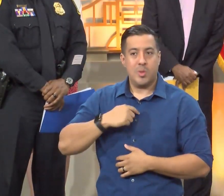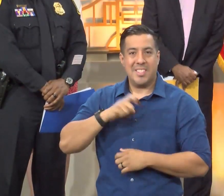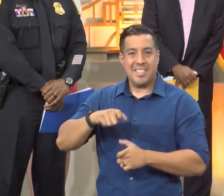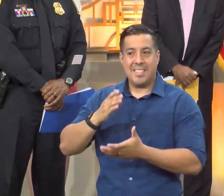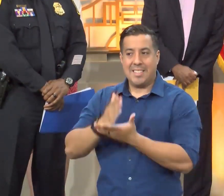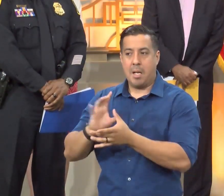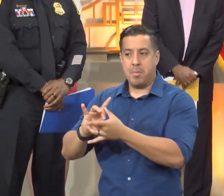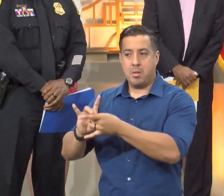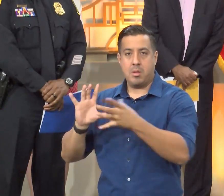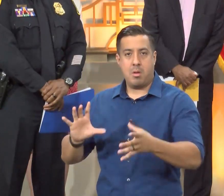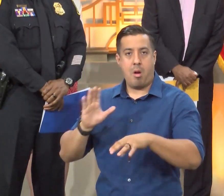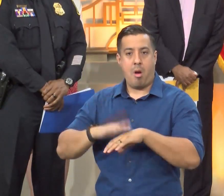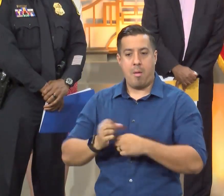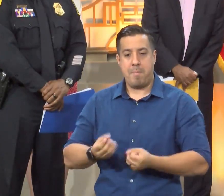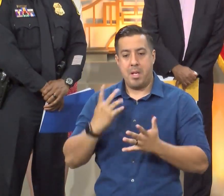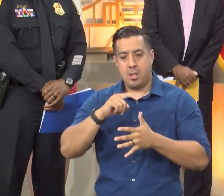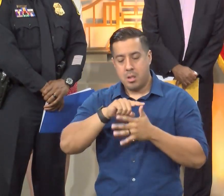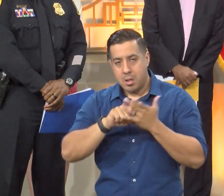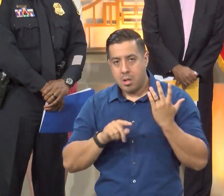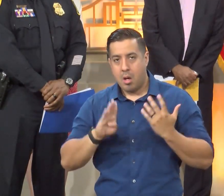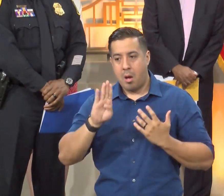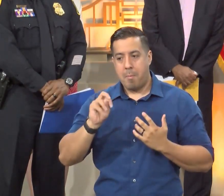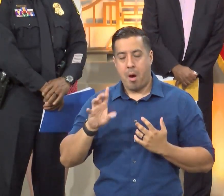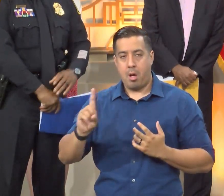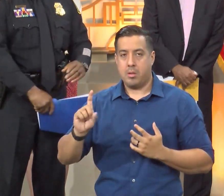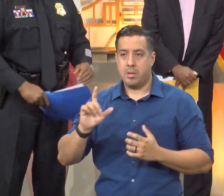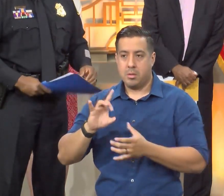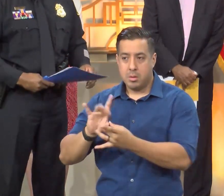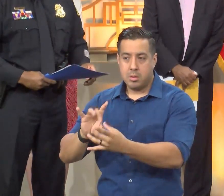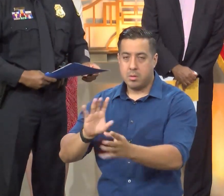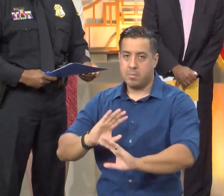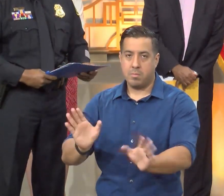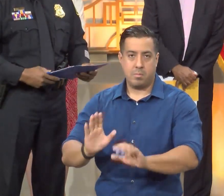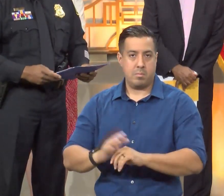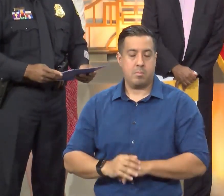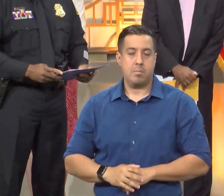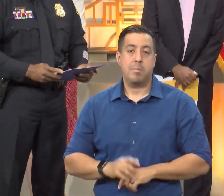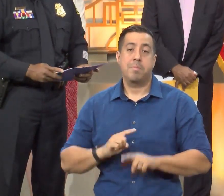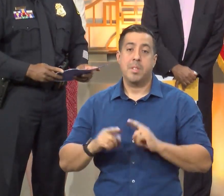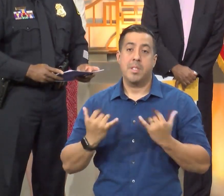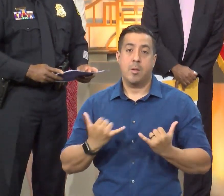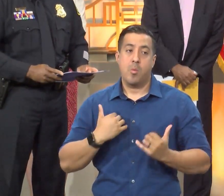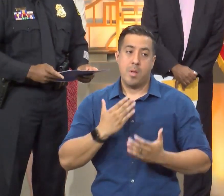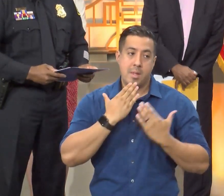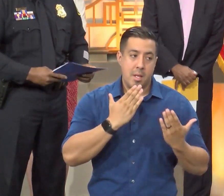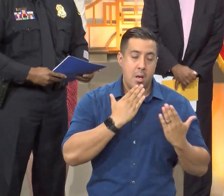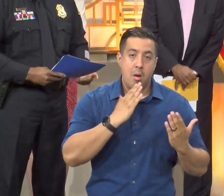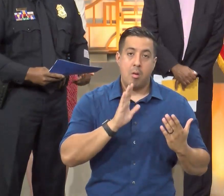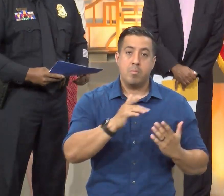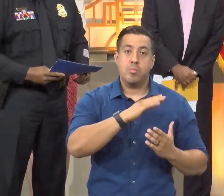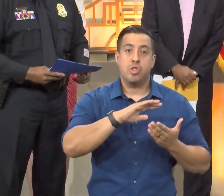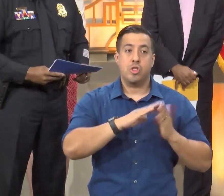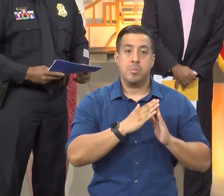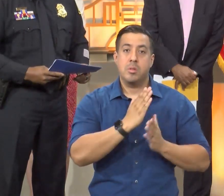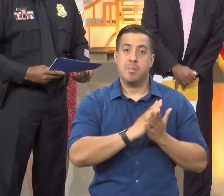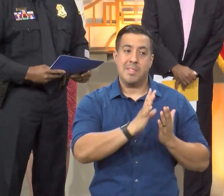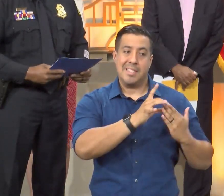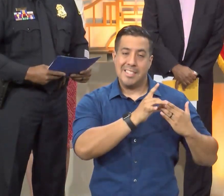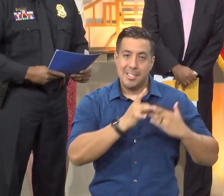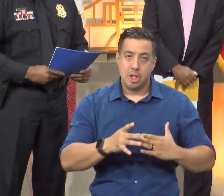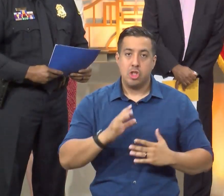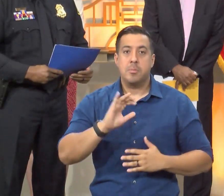multiple felony bonds. To that end, we join the community in being very thankful to the consistency and leadership